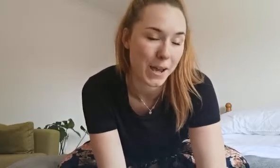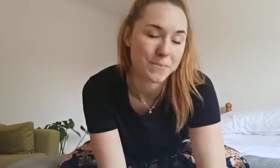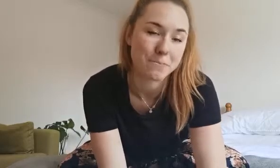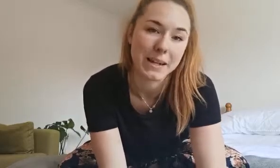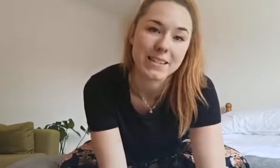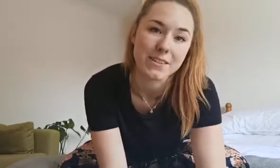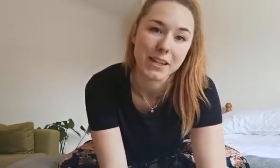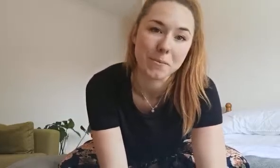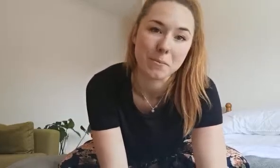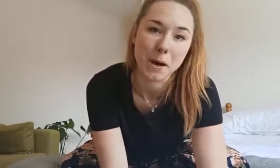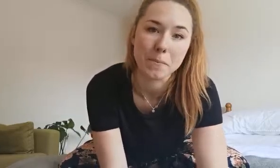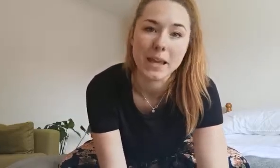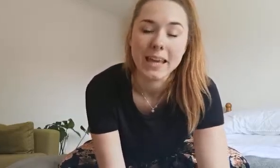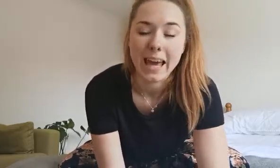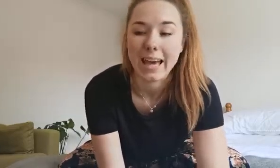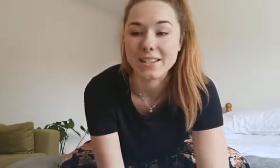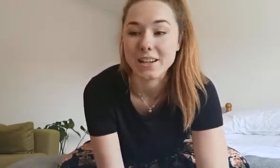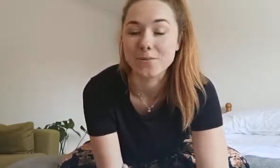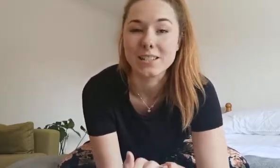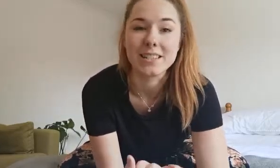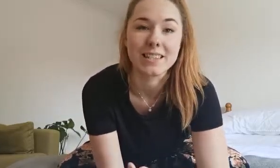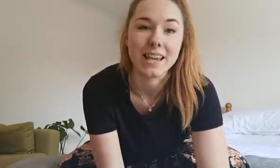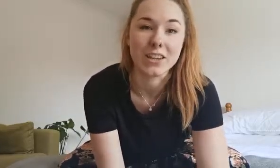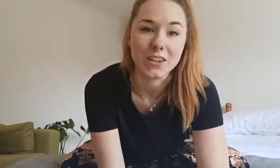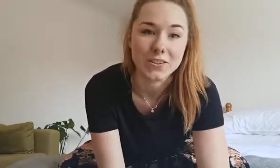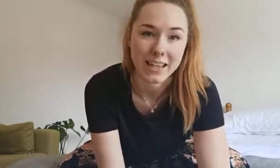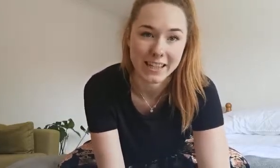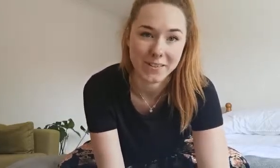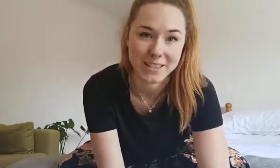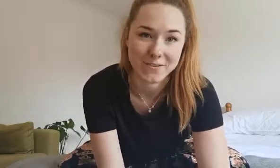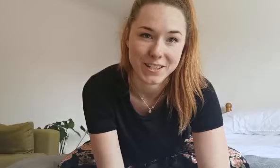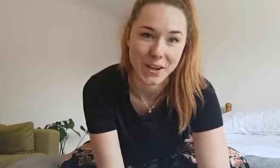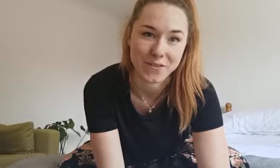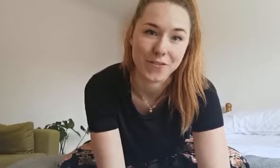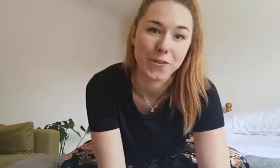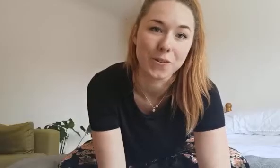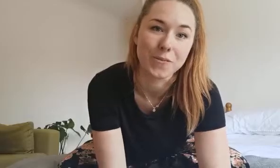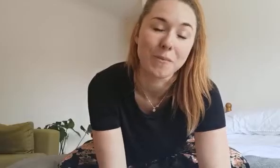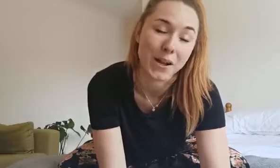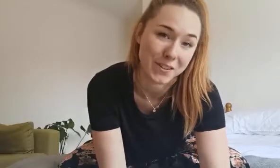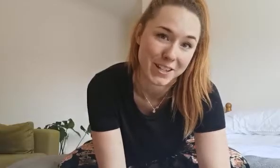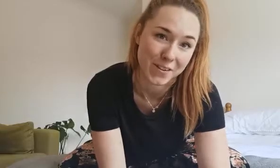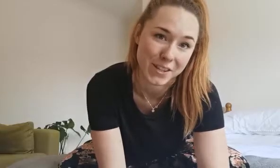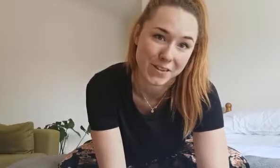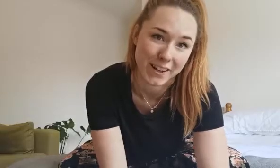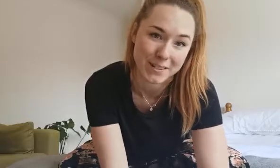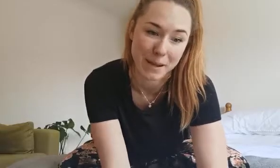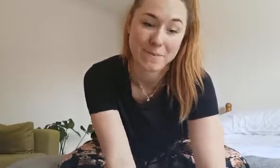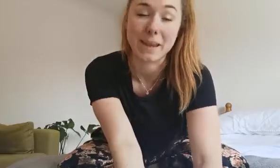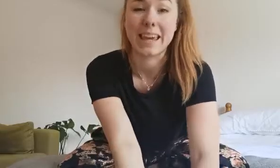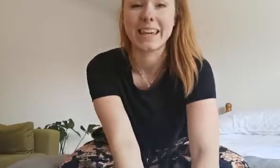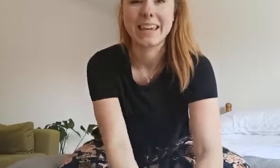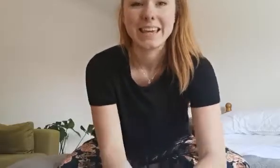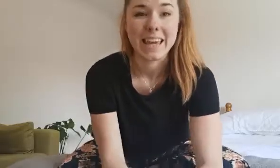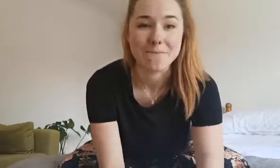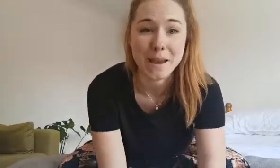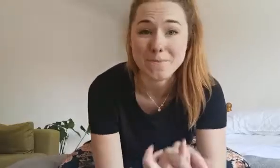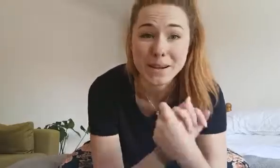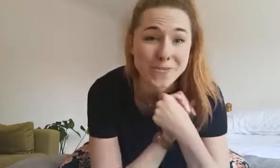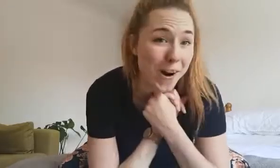So please do keep them up. And I wanted to say a huge thank you in this video for my video that you guys made me. It made me cry